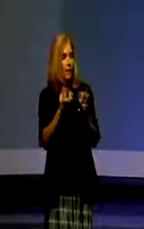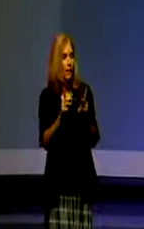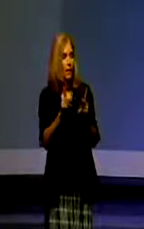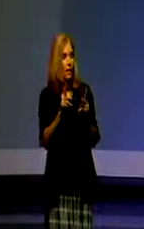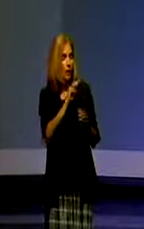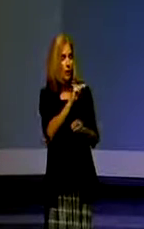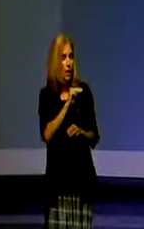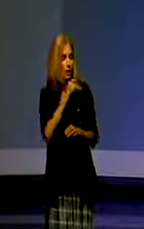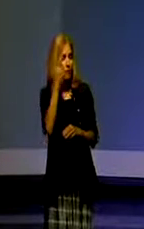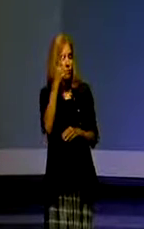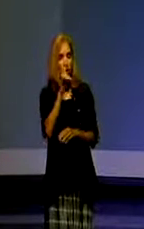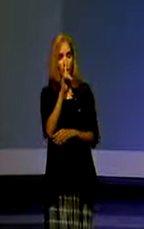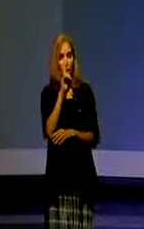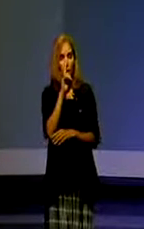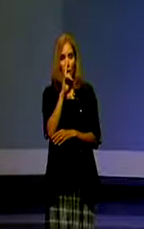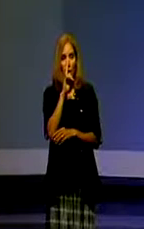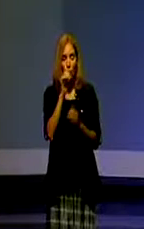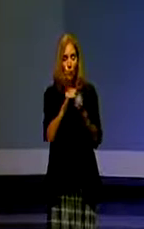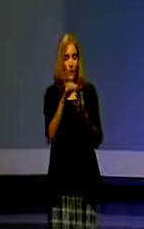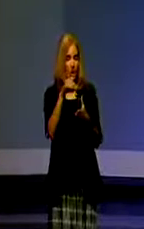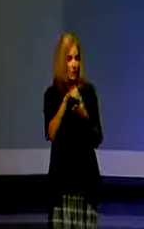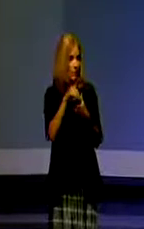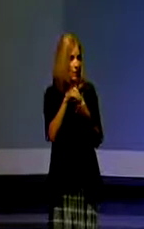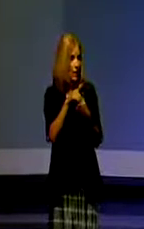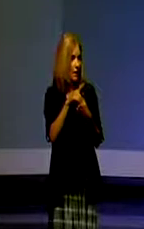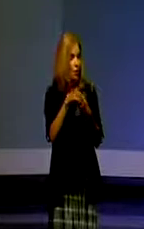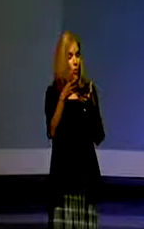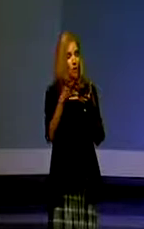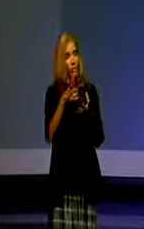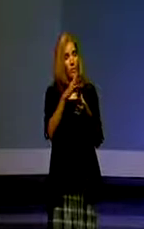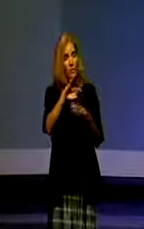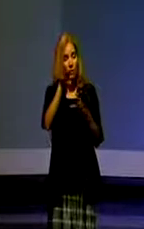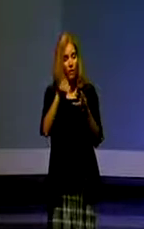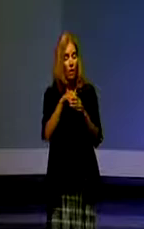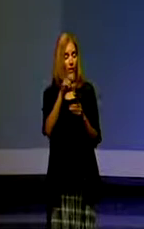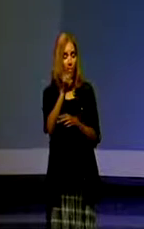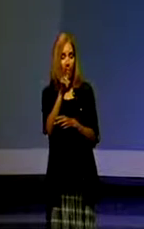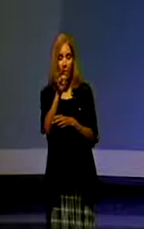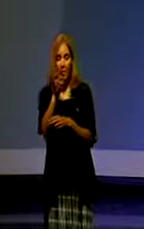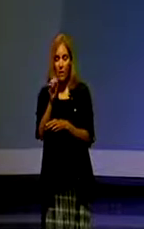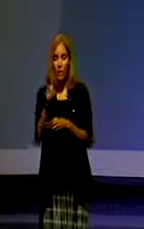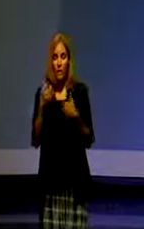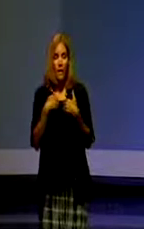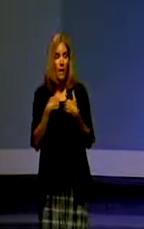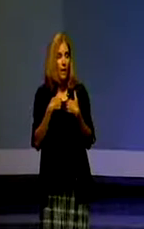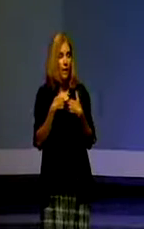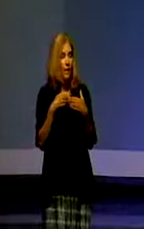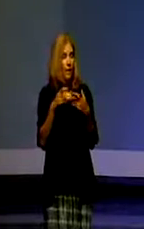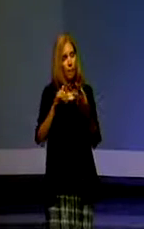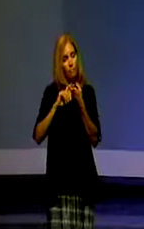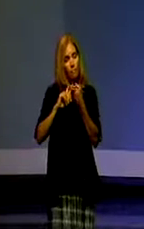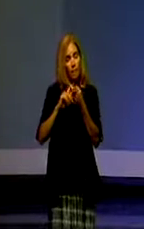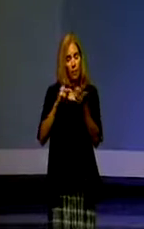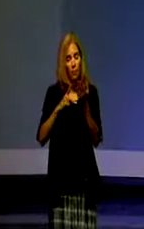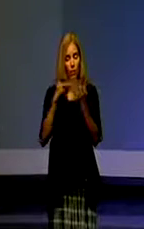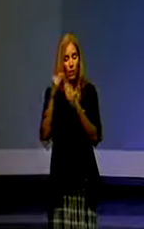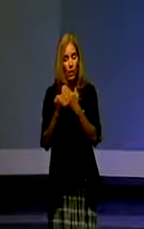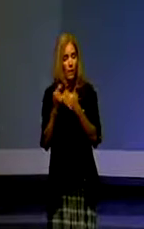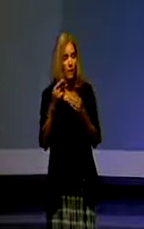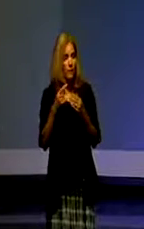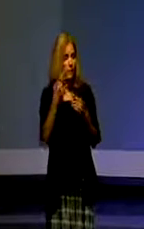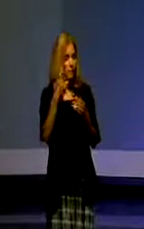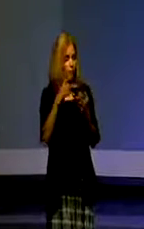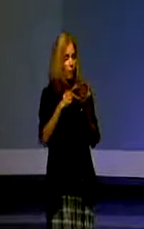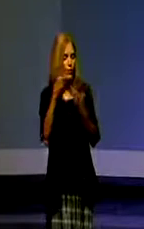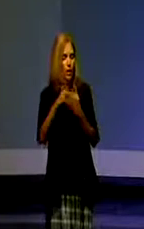ministry for kids with disabilities who would like to be a part of EBS. We're going to have a buddy program set up for them, but we have to have